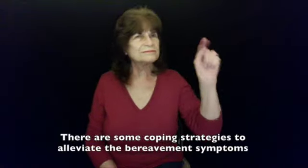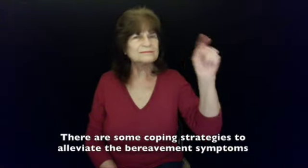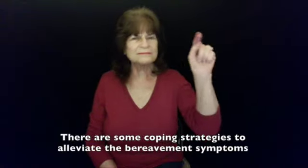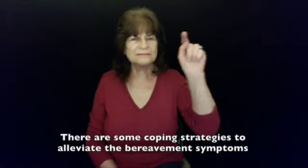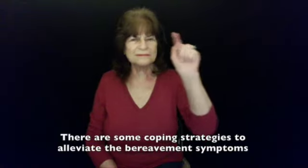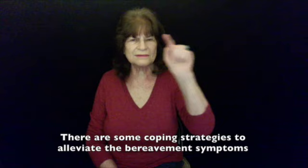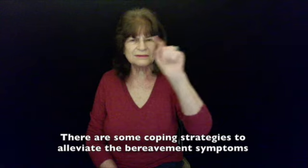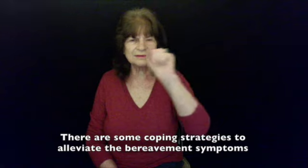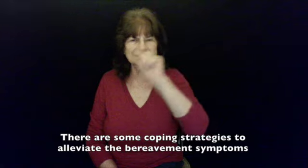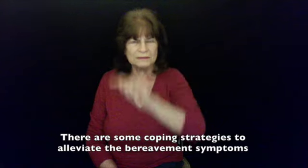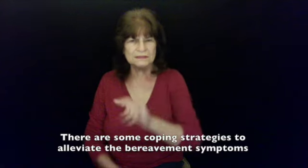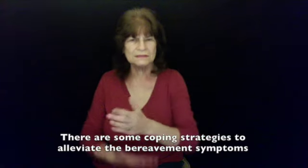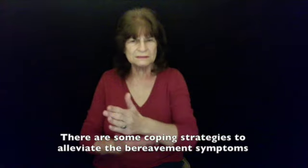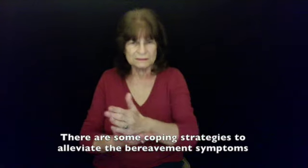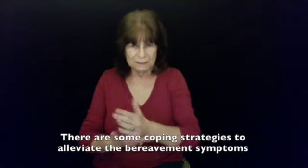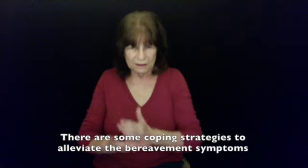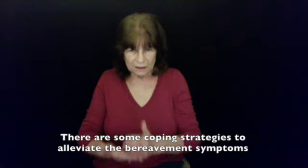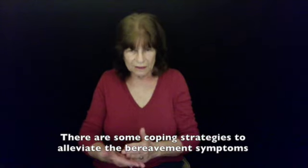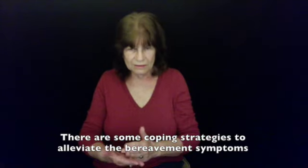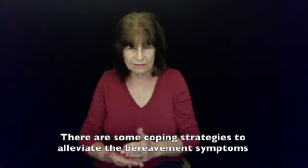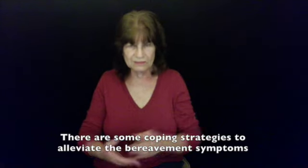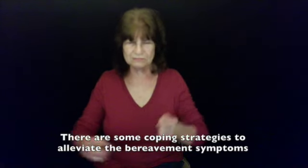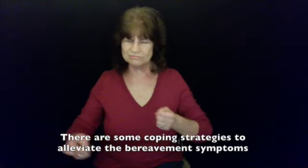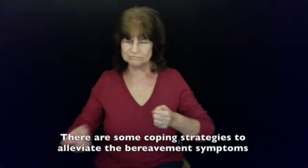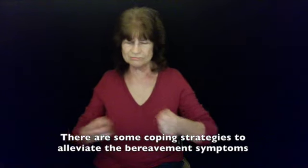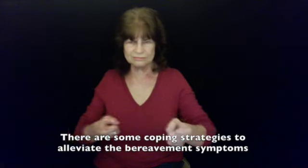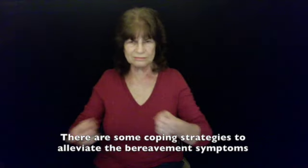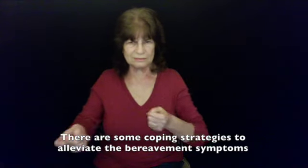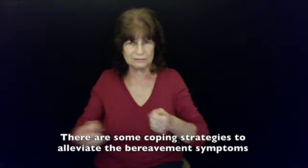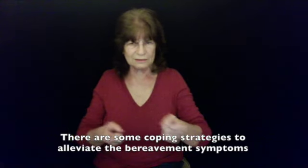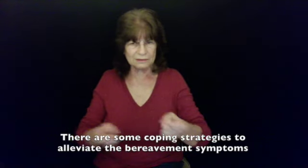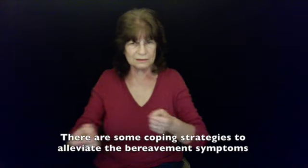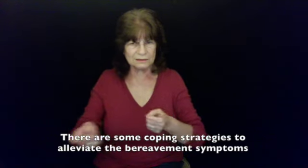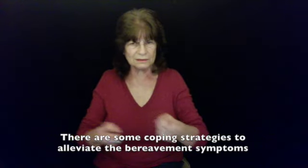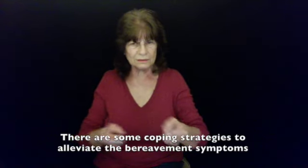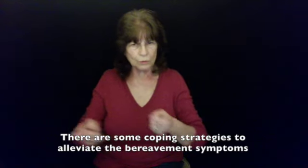There are some coping strategies to alleviate the bereavement symptoms.